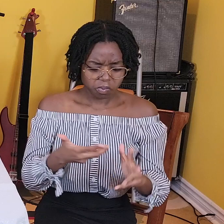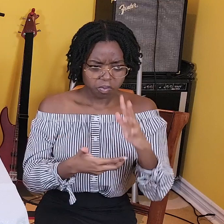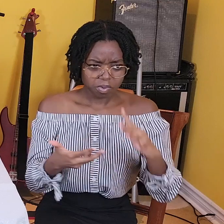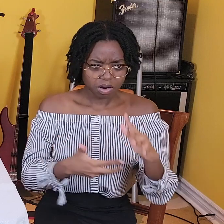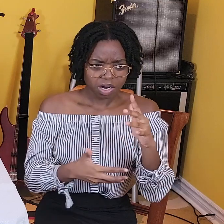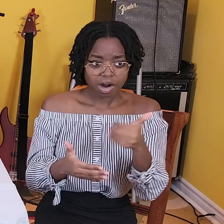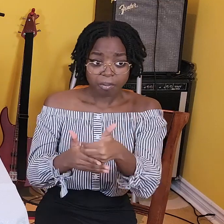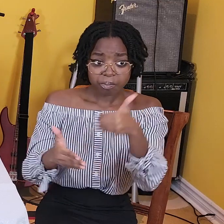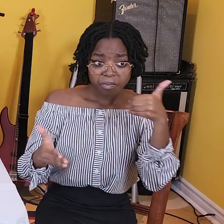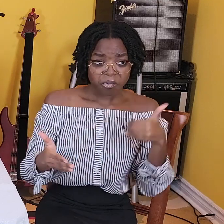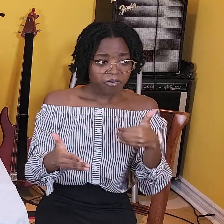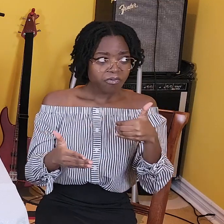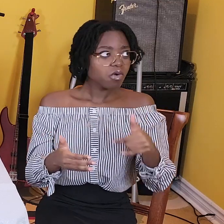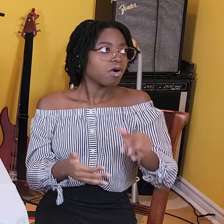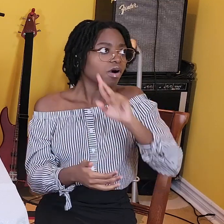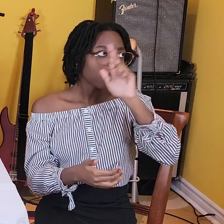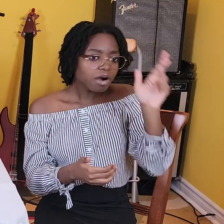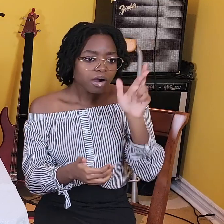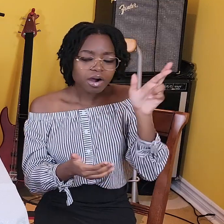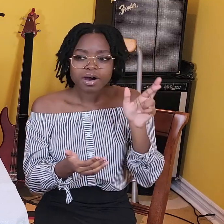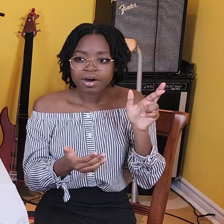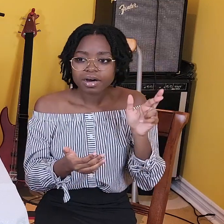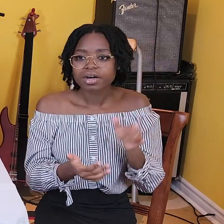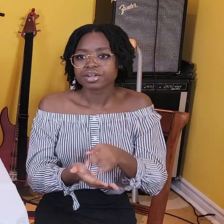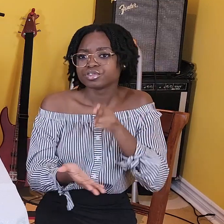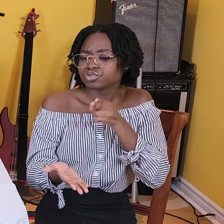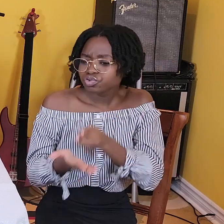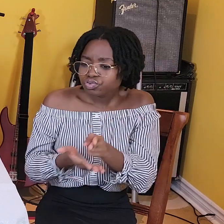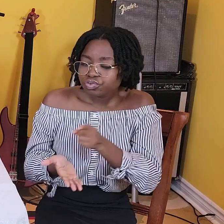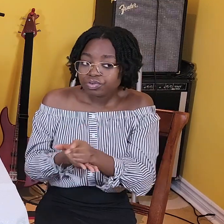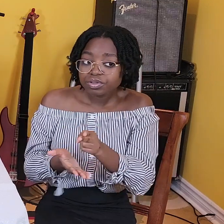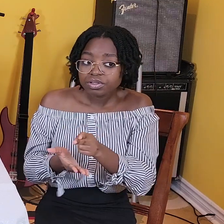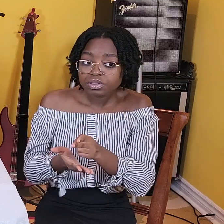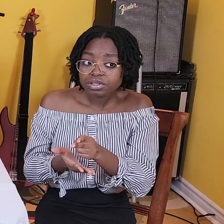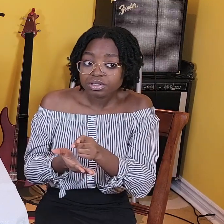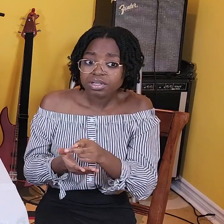righteousness? Because that's what Pilate did. And Pilate represents so many of us.